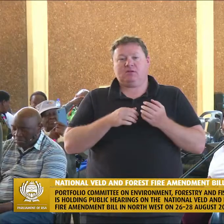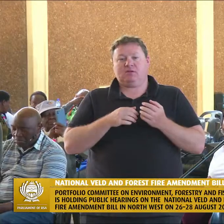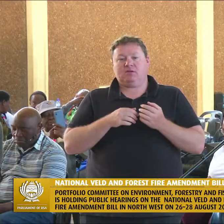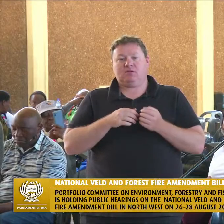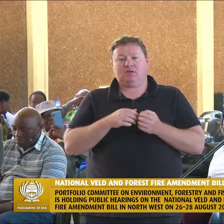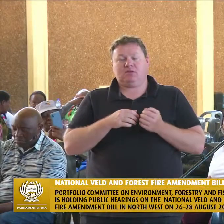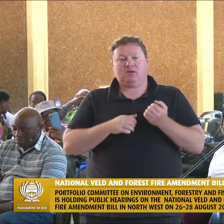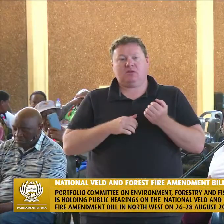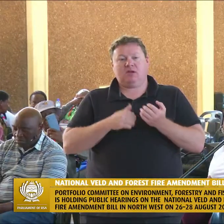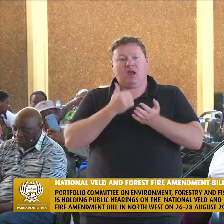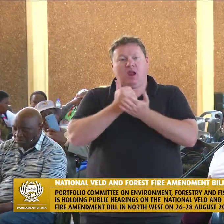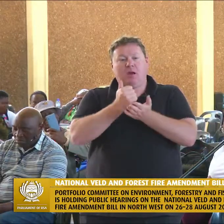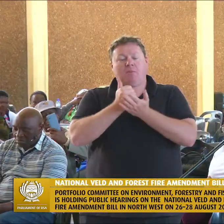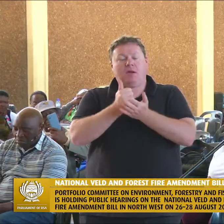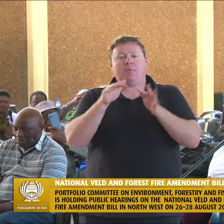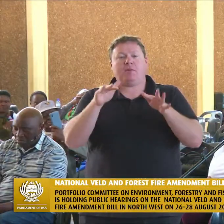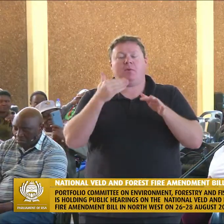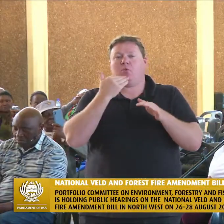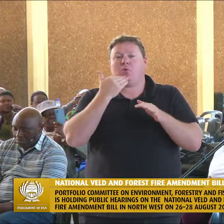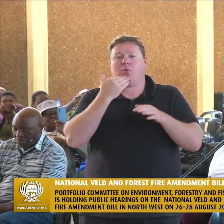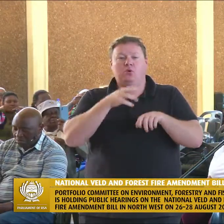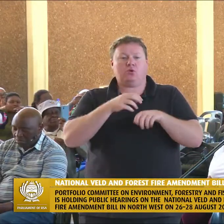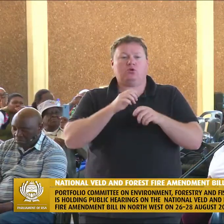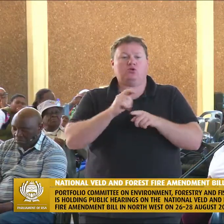the others in terms of training